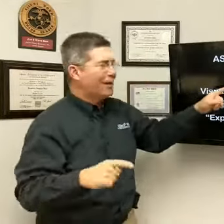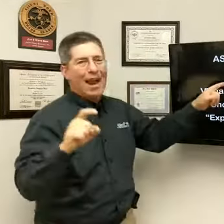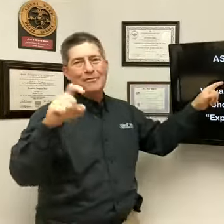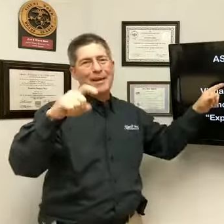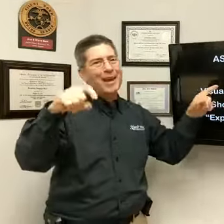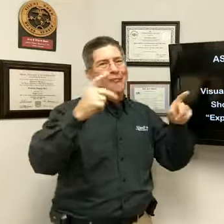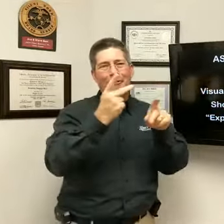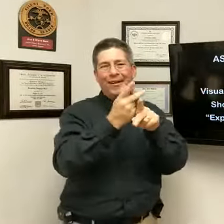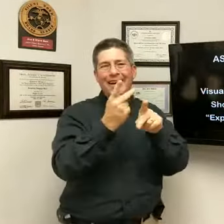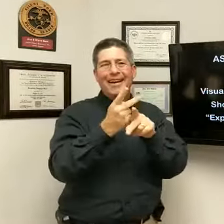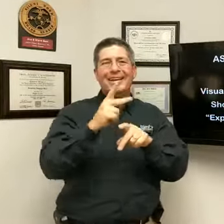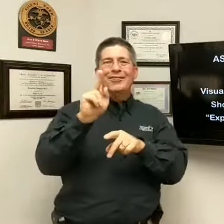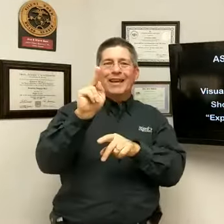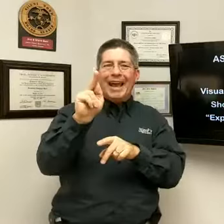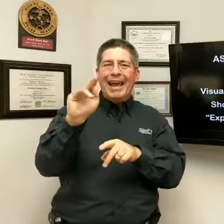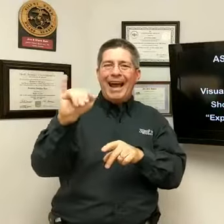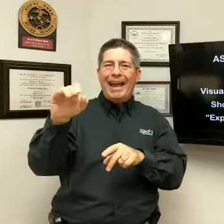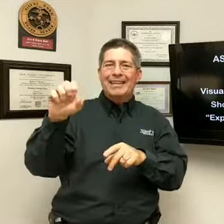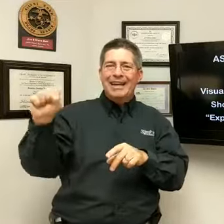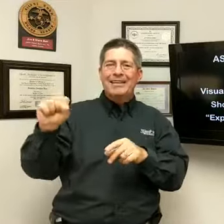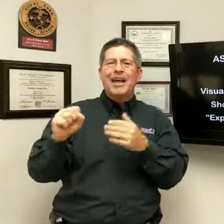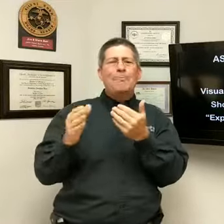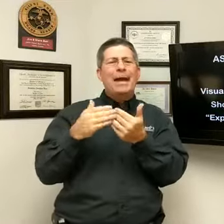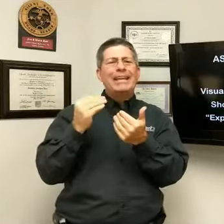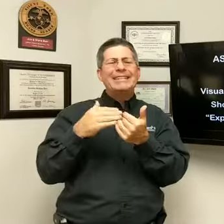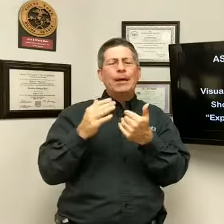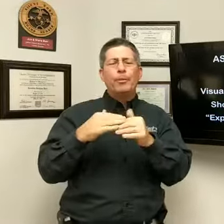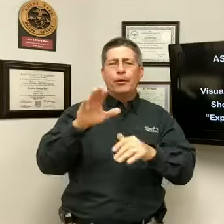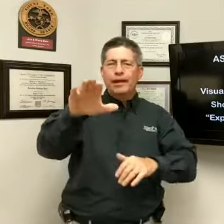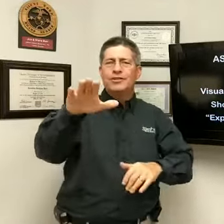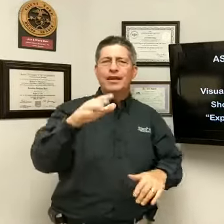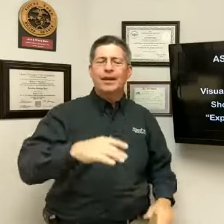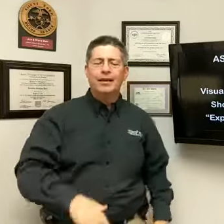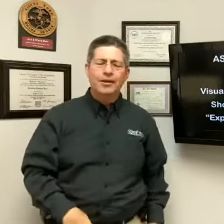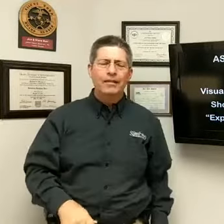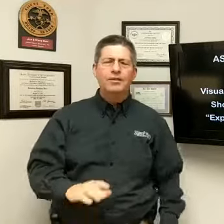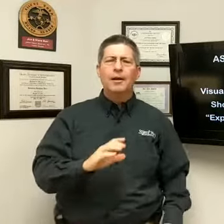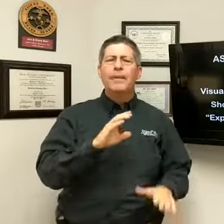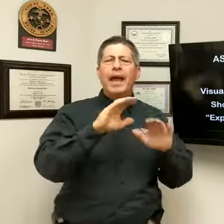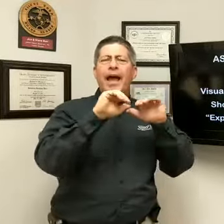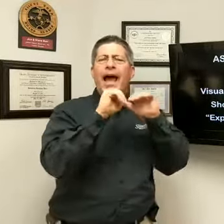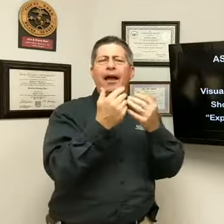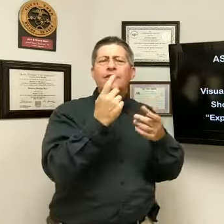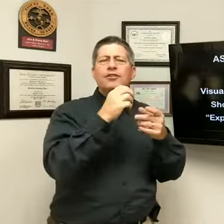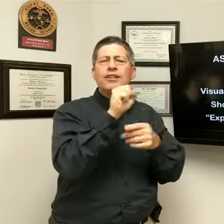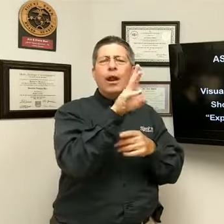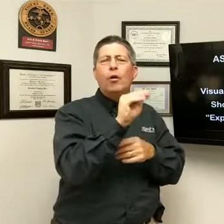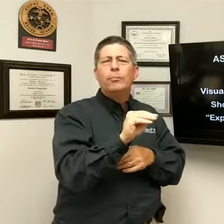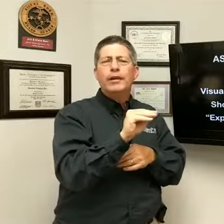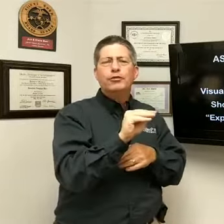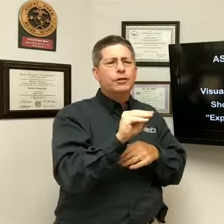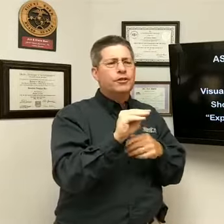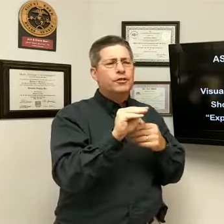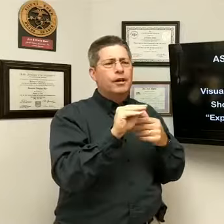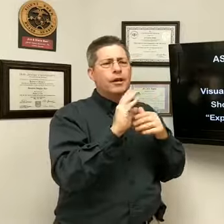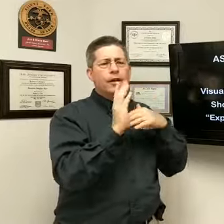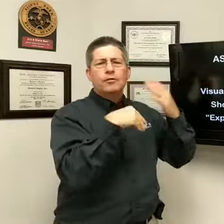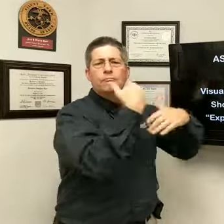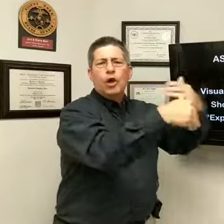have to be careful. So K-I-S-S. Make it simple and say this. How does Solid Word Ministries go